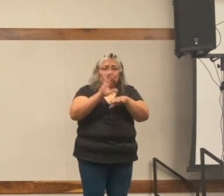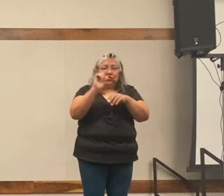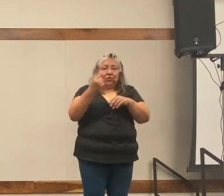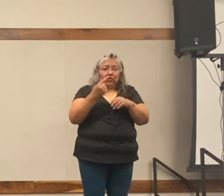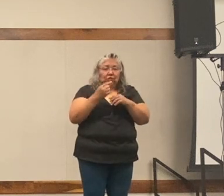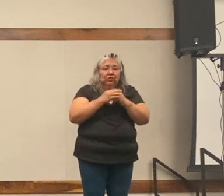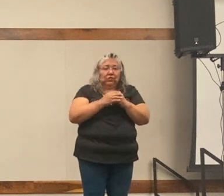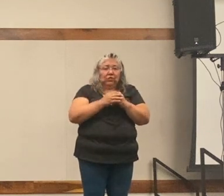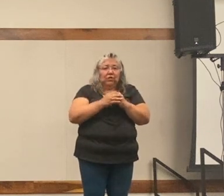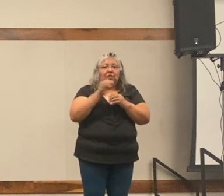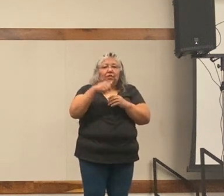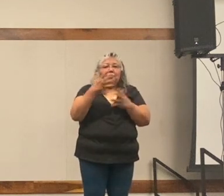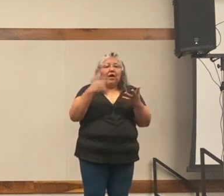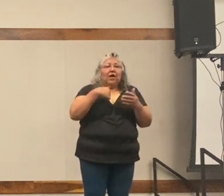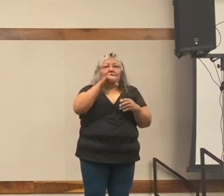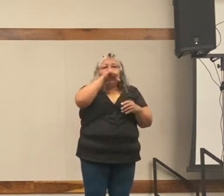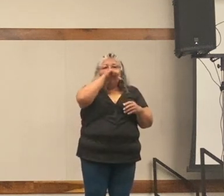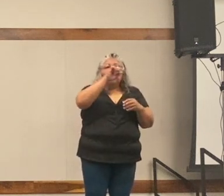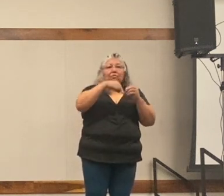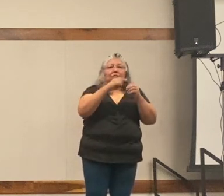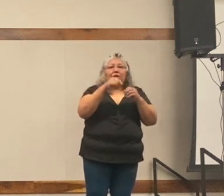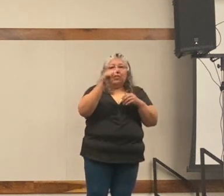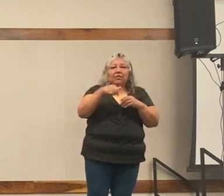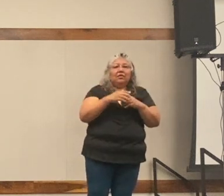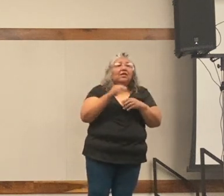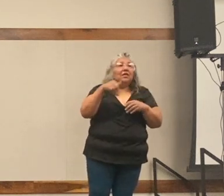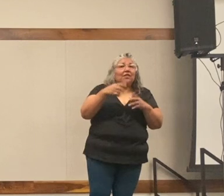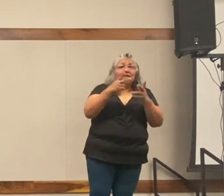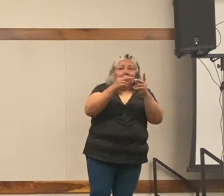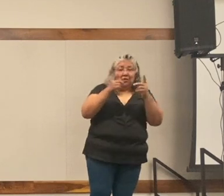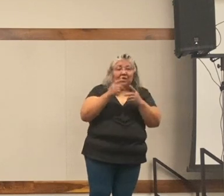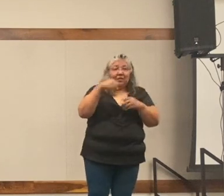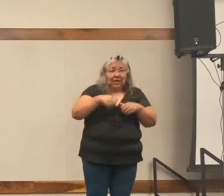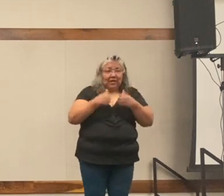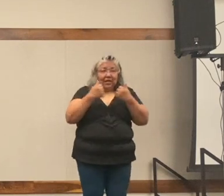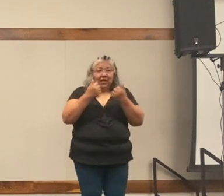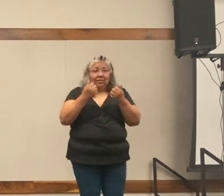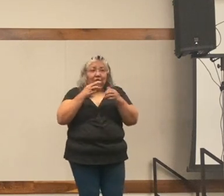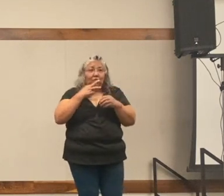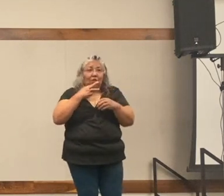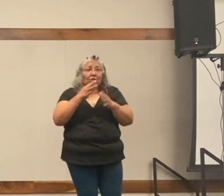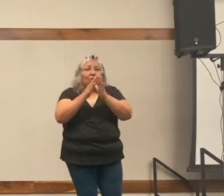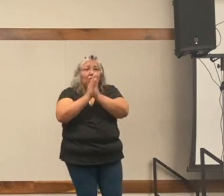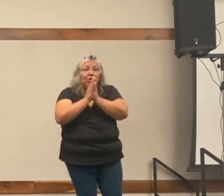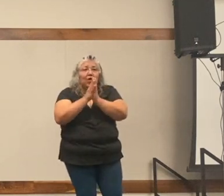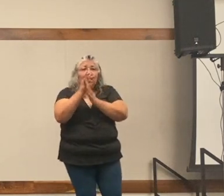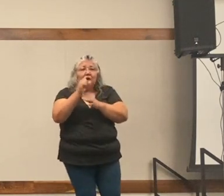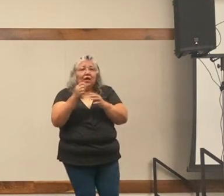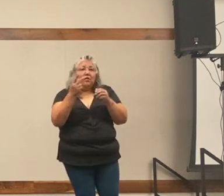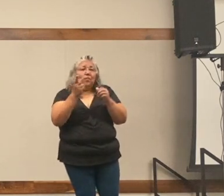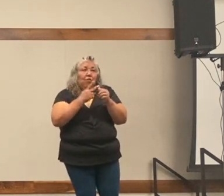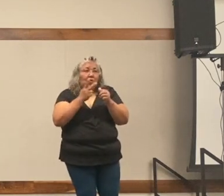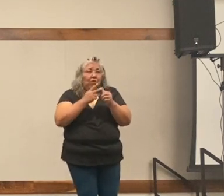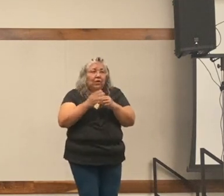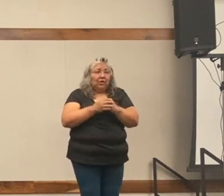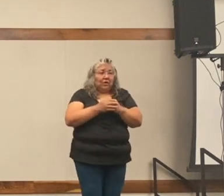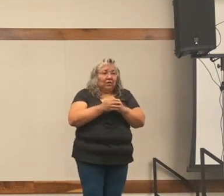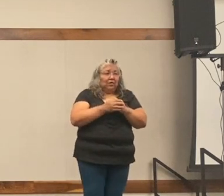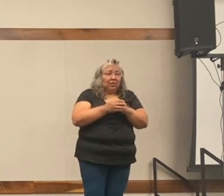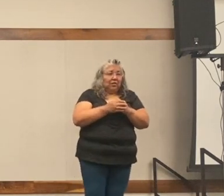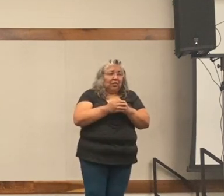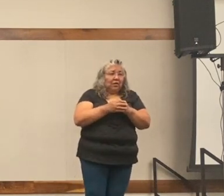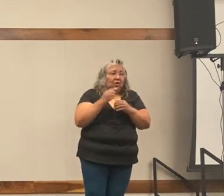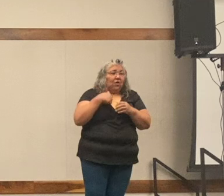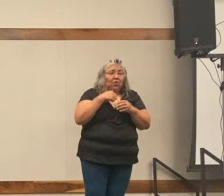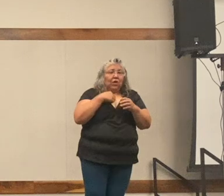first. That's what I love about it. In this place, in Living Water, prayer is a priority. When